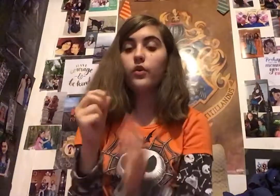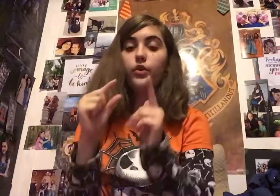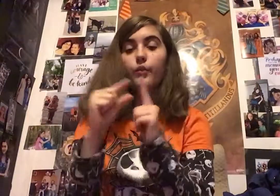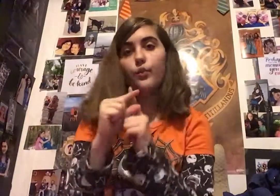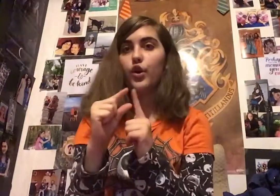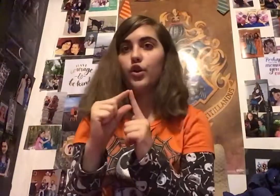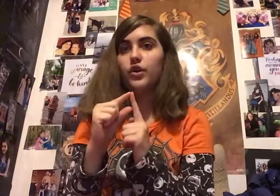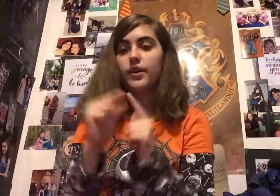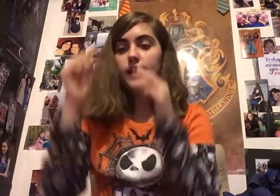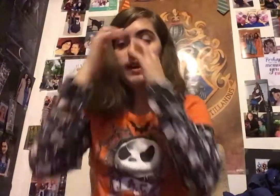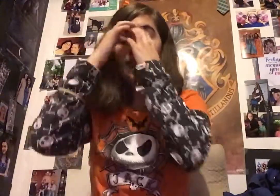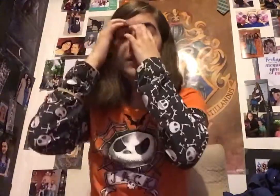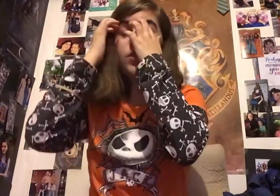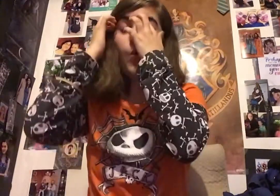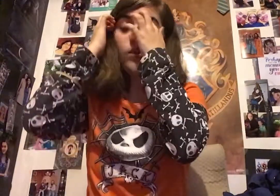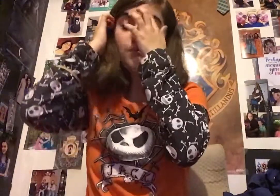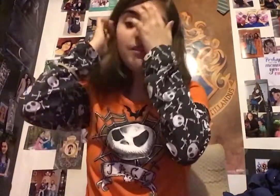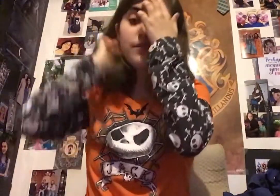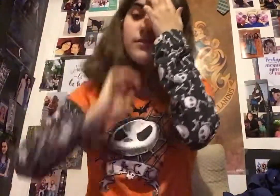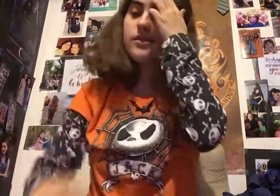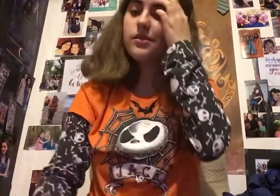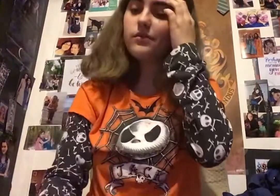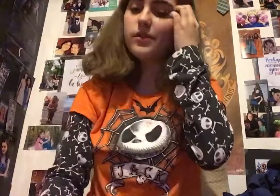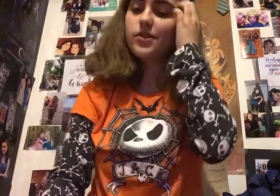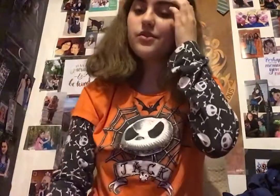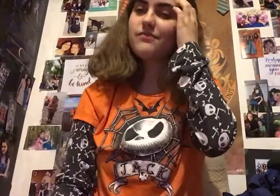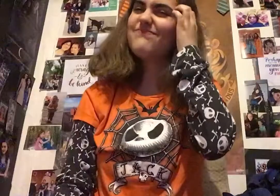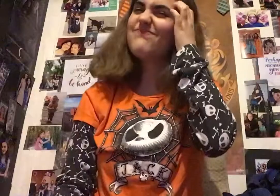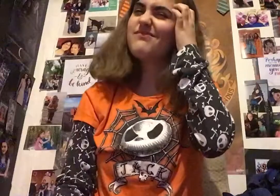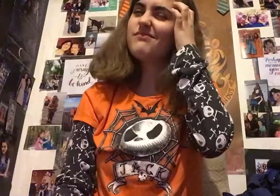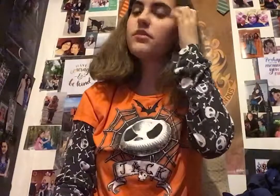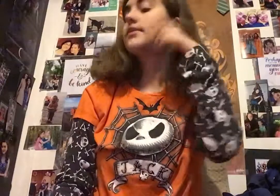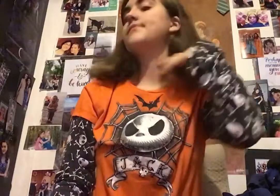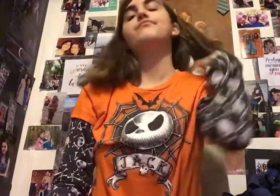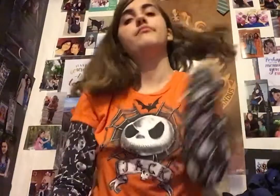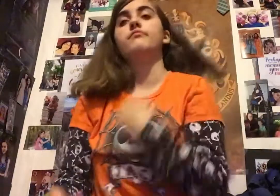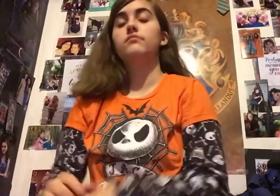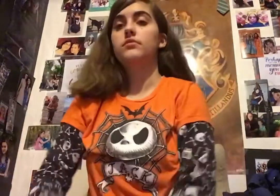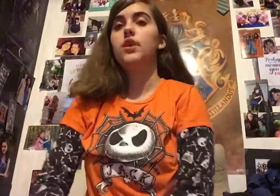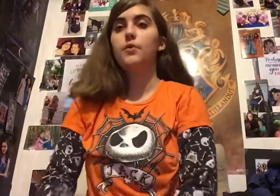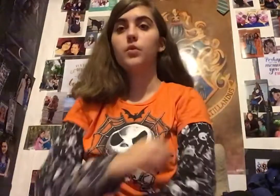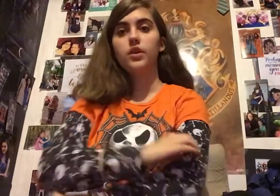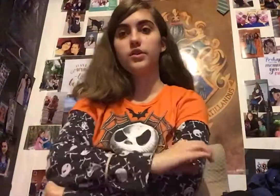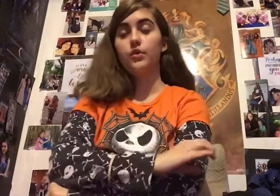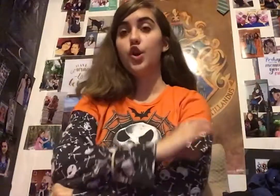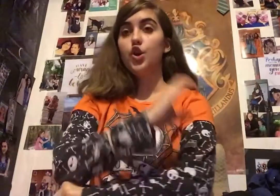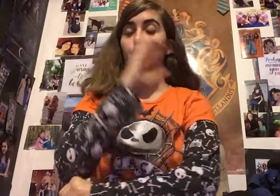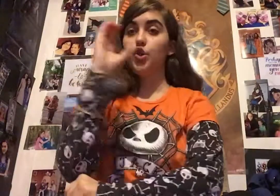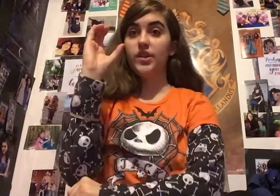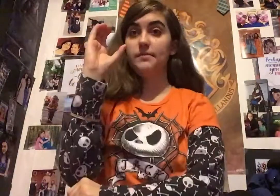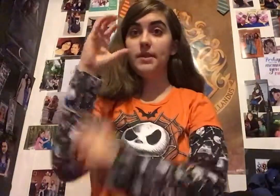12th word is ornaments, which, a lot more work. So,